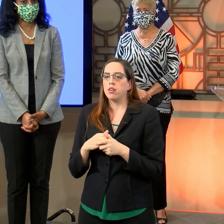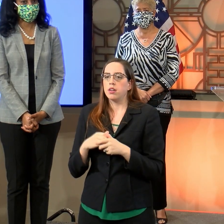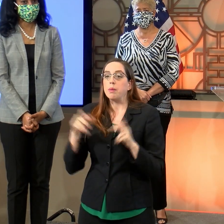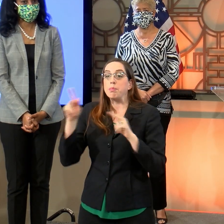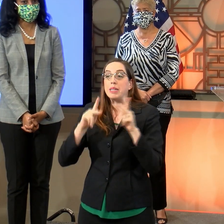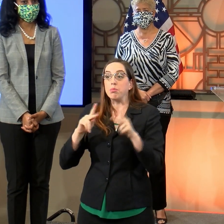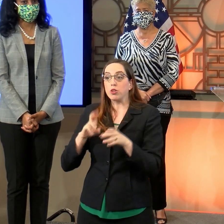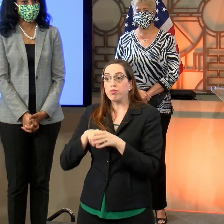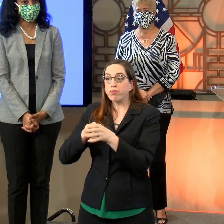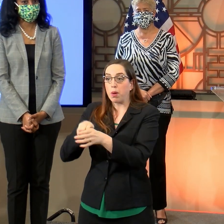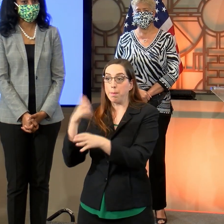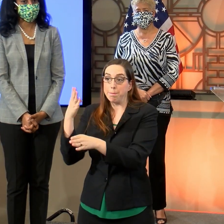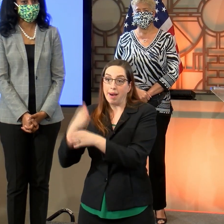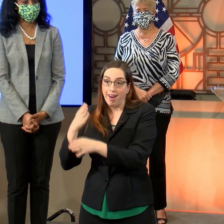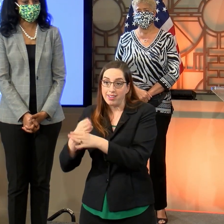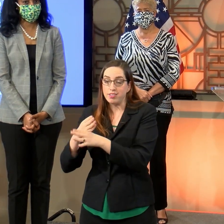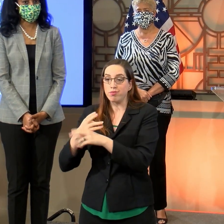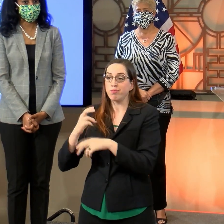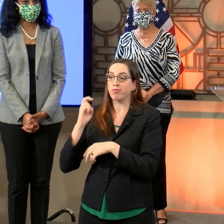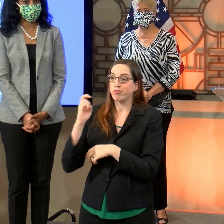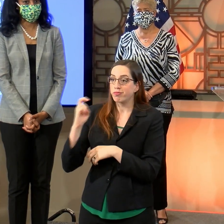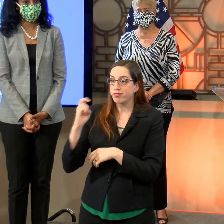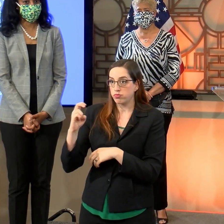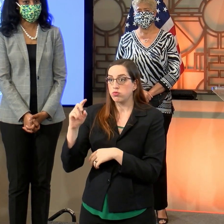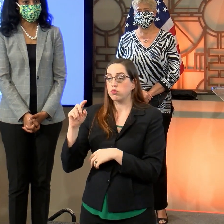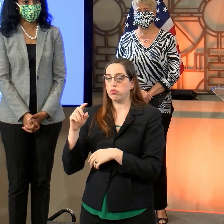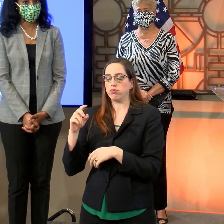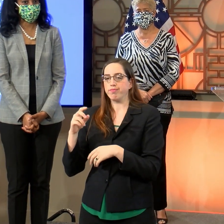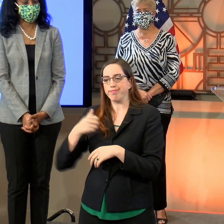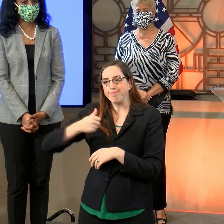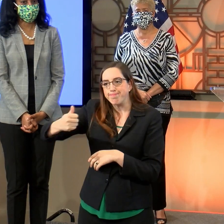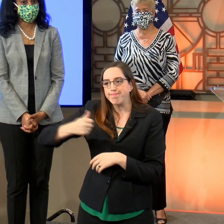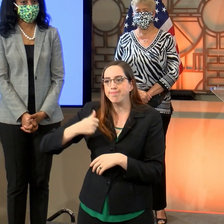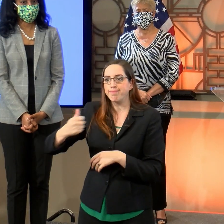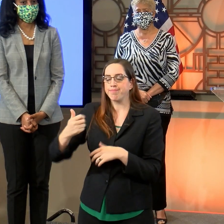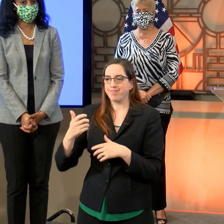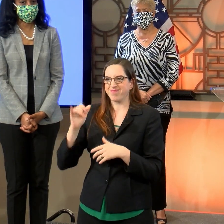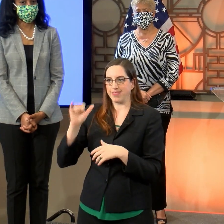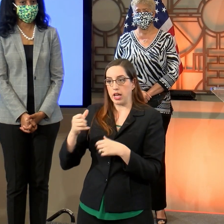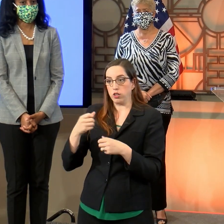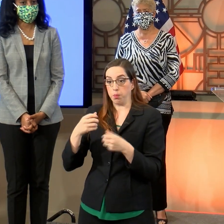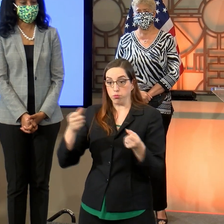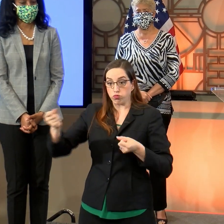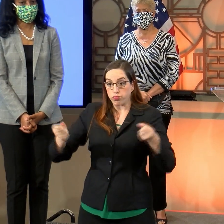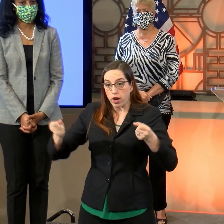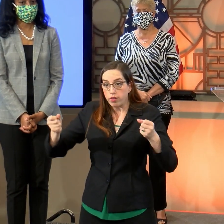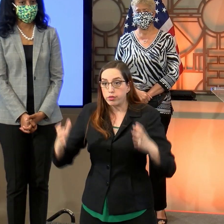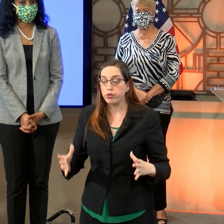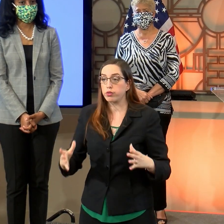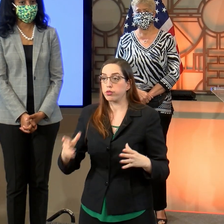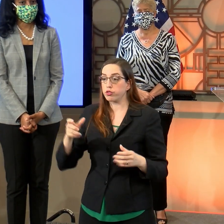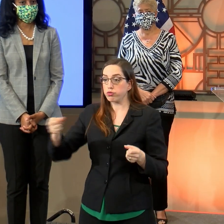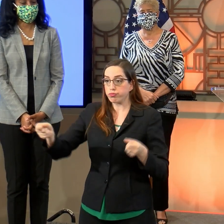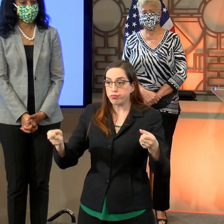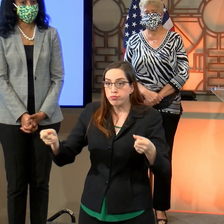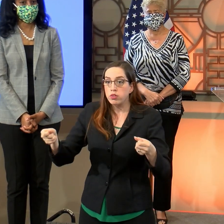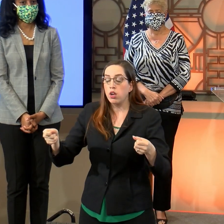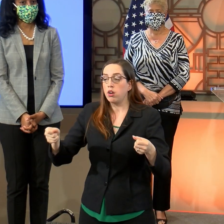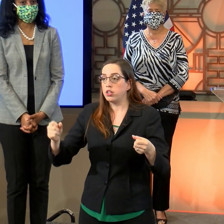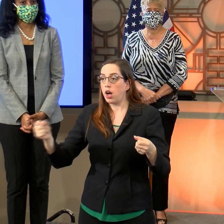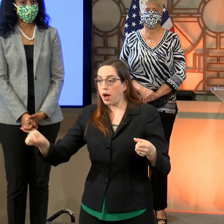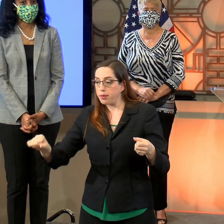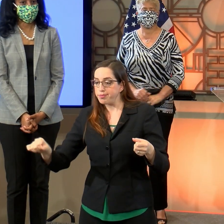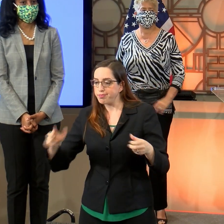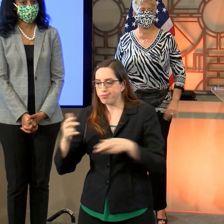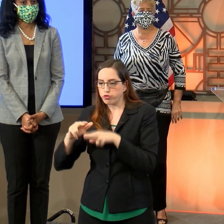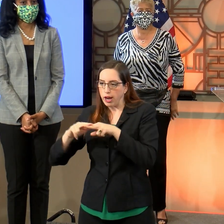our buses and light rail, transit, and making sure that the bus drivers and the operators are safe, as well as the